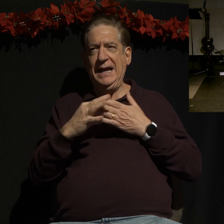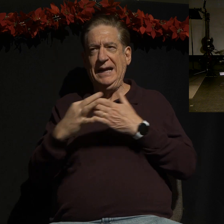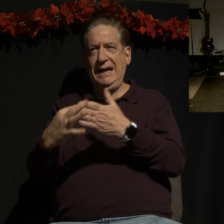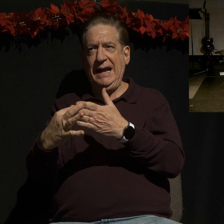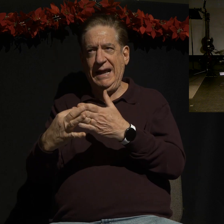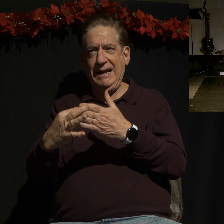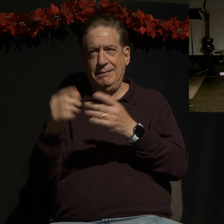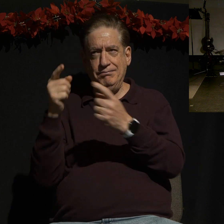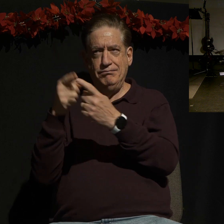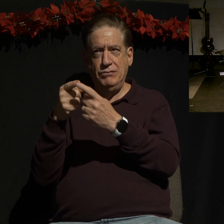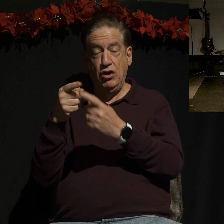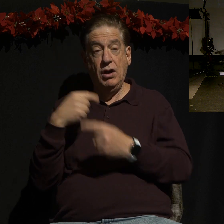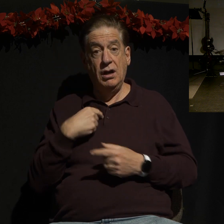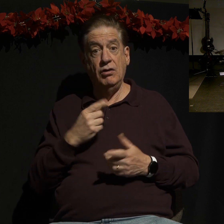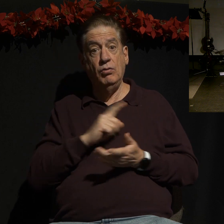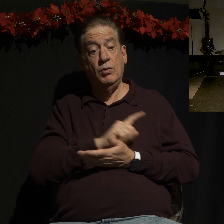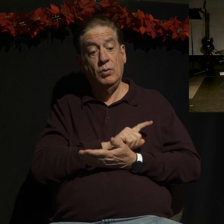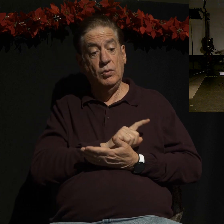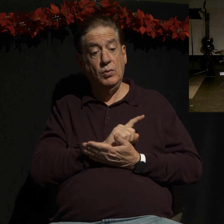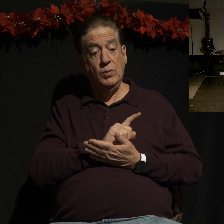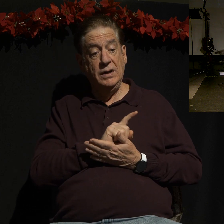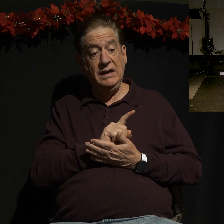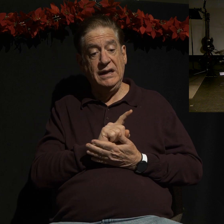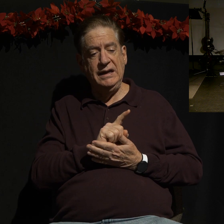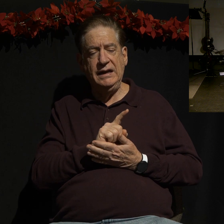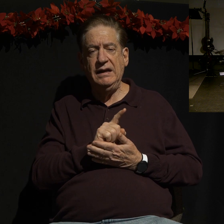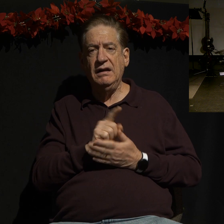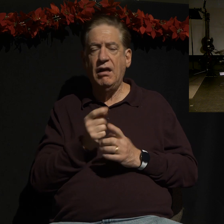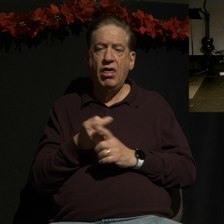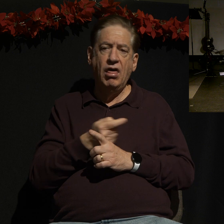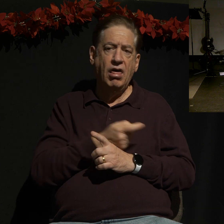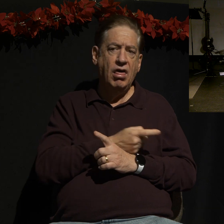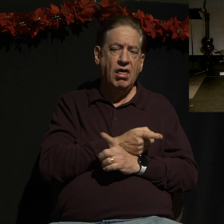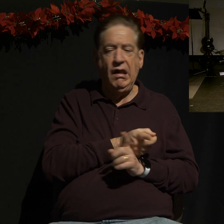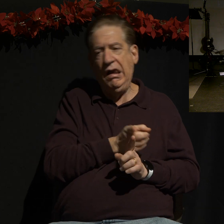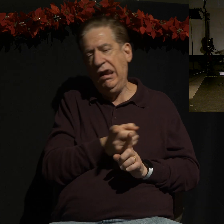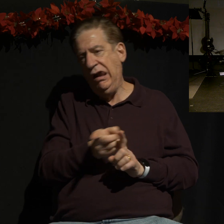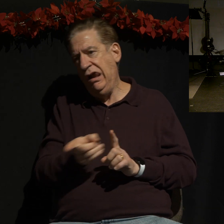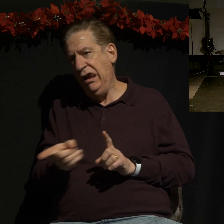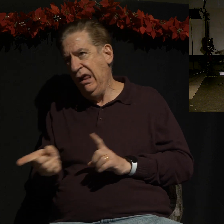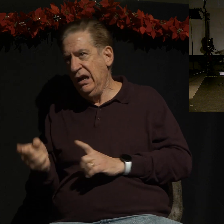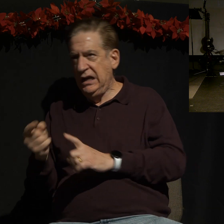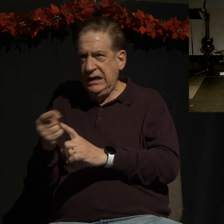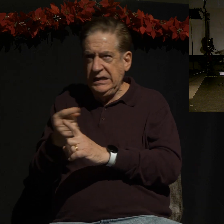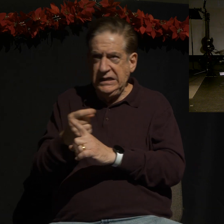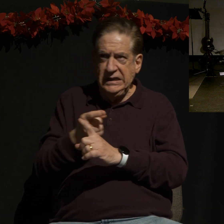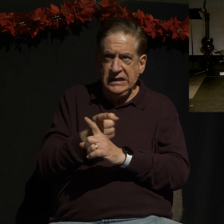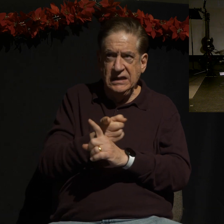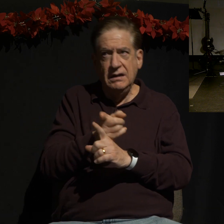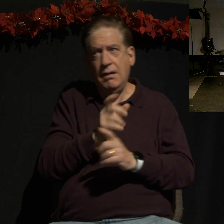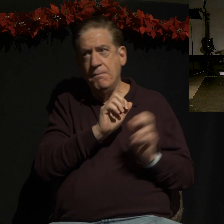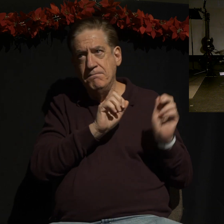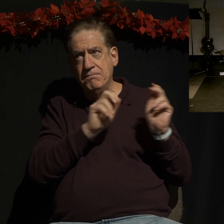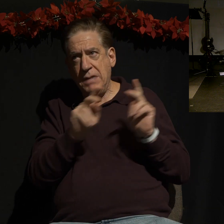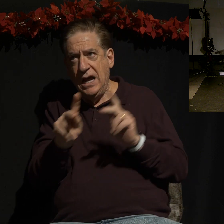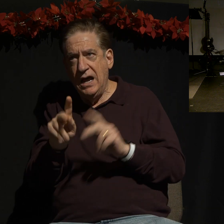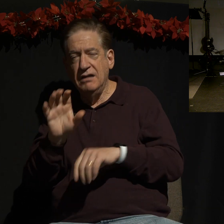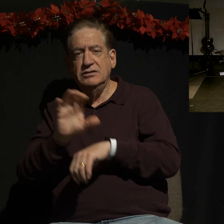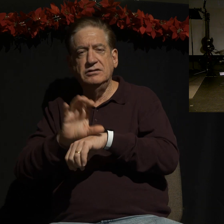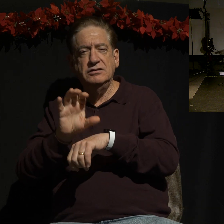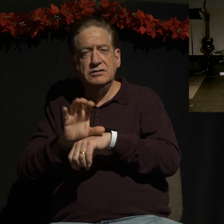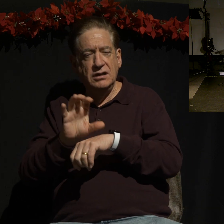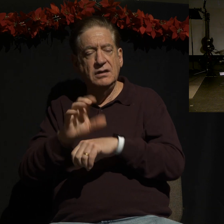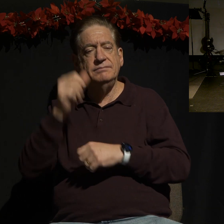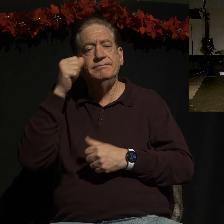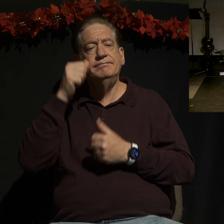as I go throughout the week, I find myself going off course and I come back to church and I remember,